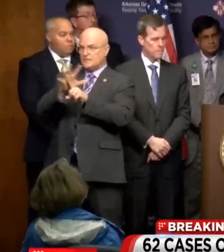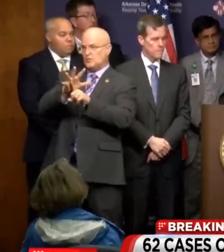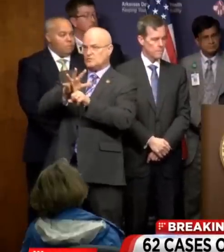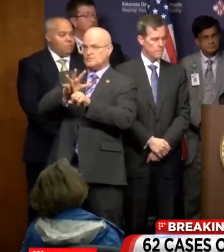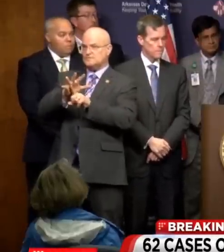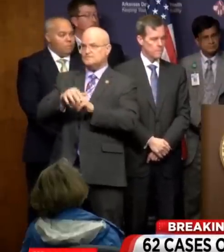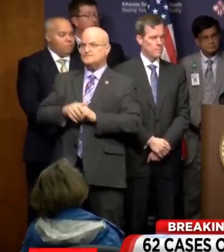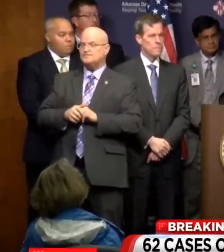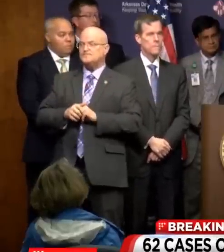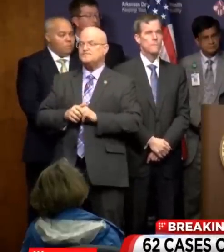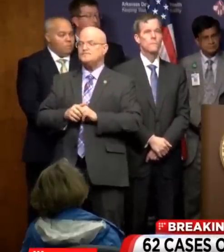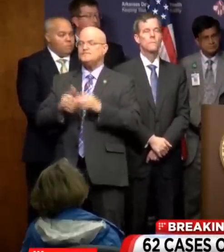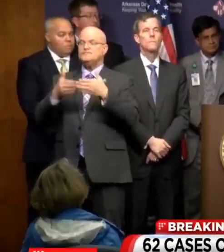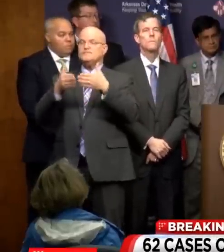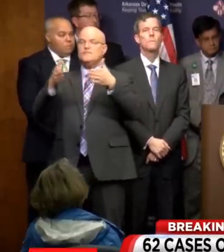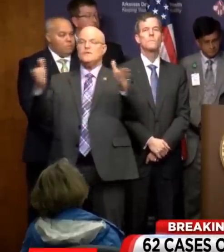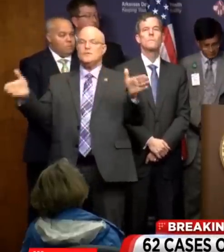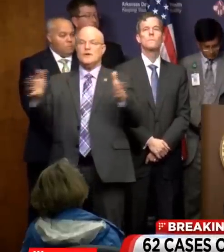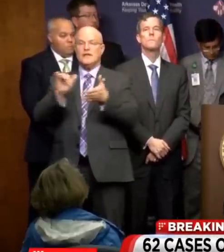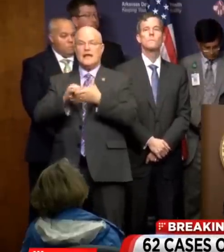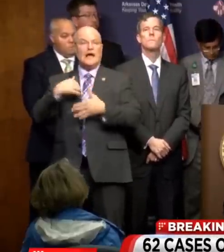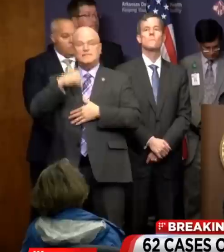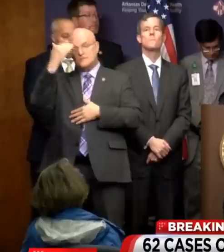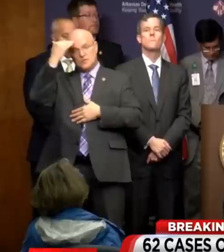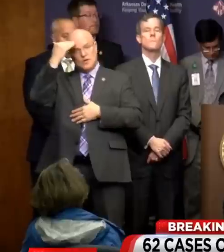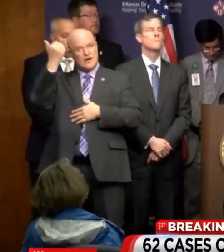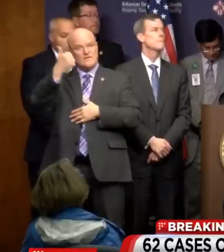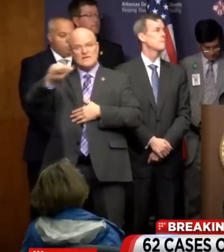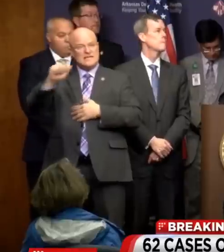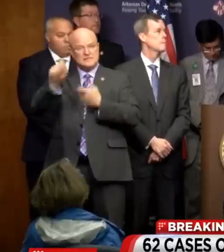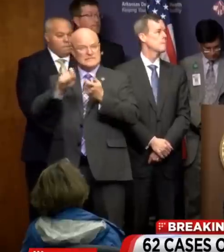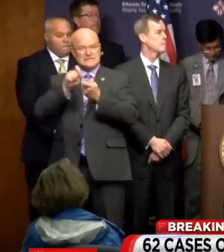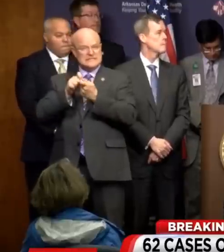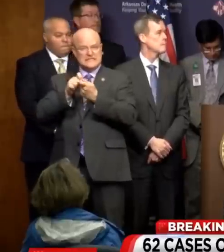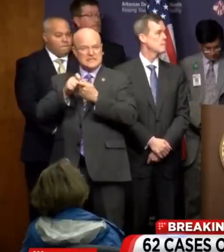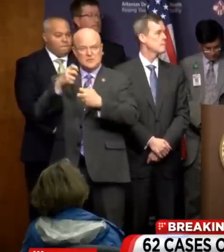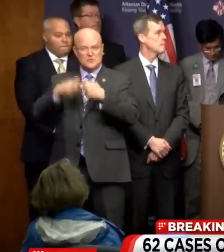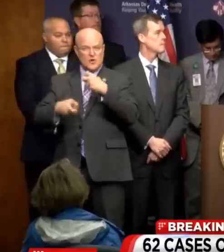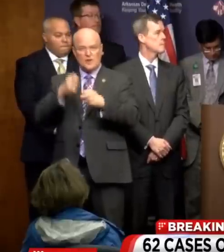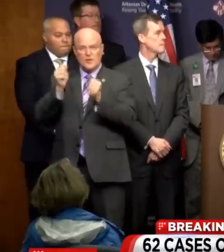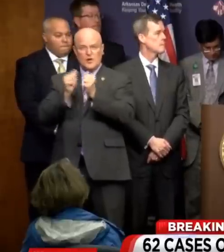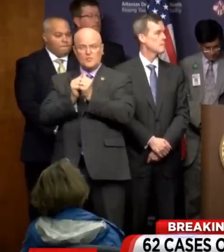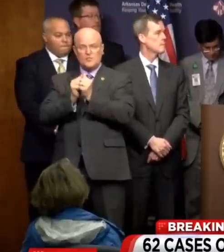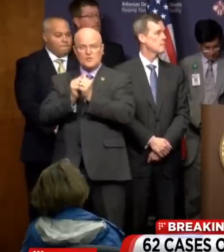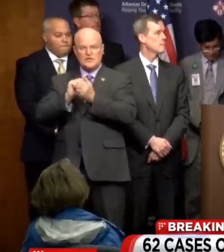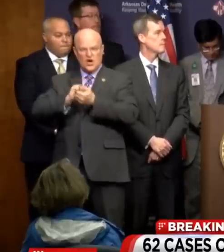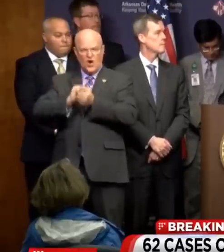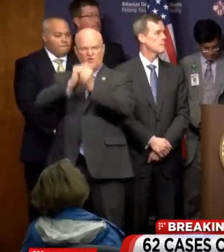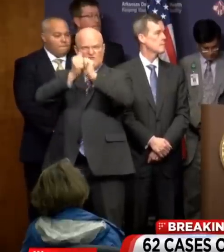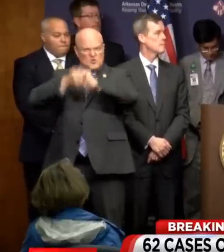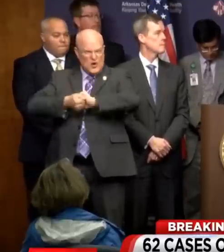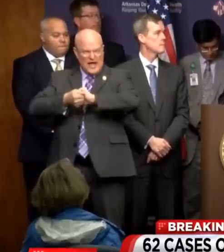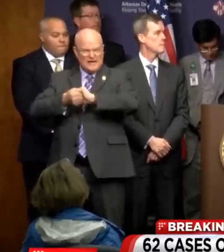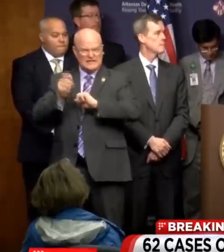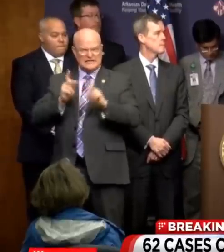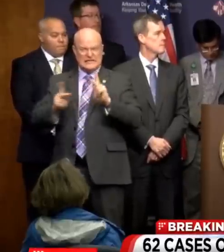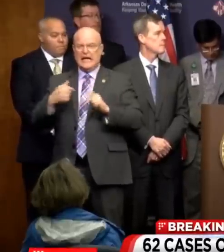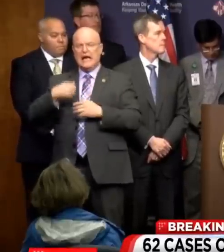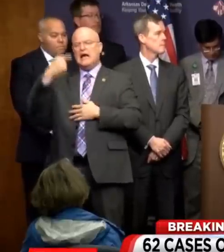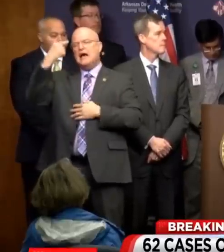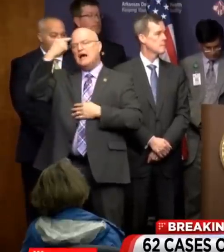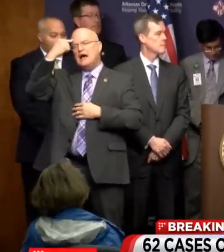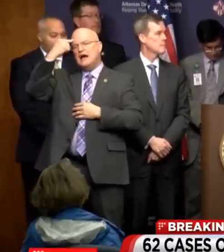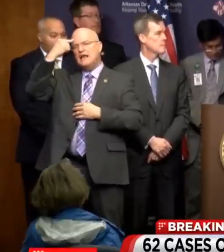exposure. More broadly than that, I'm not aware of any particular problem with overcrowding. I think